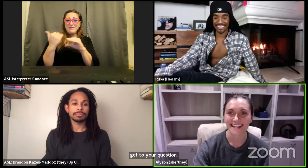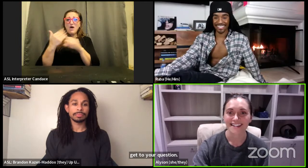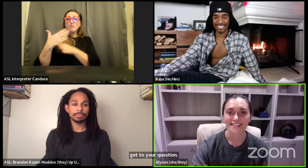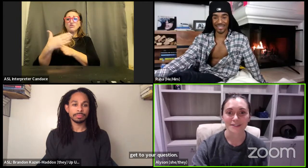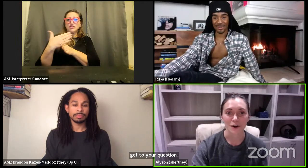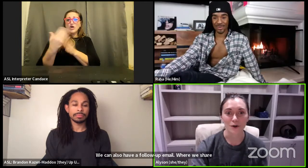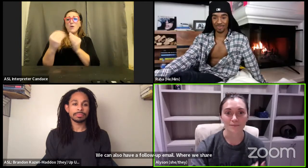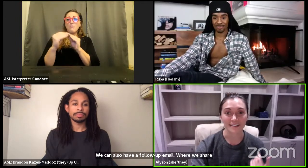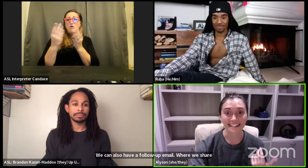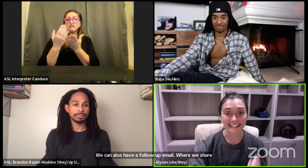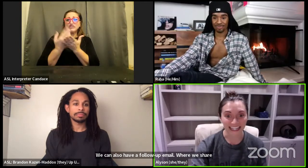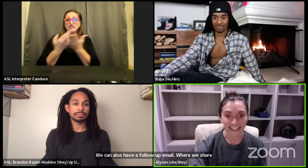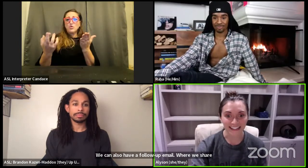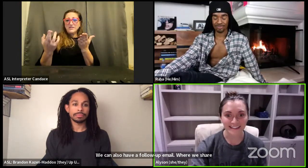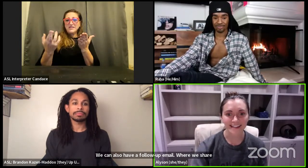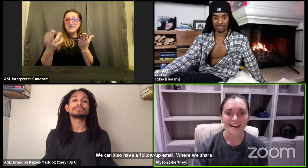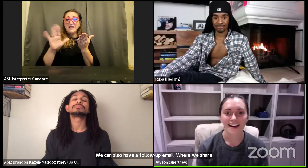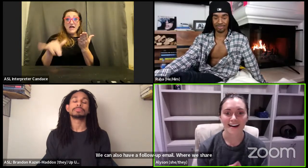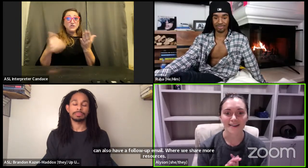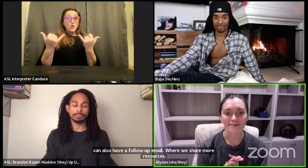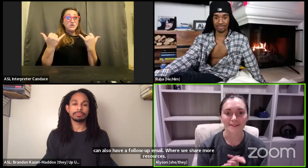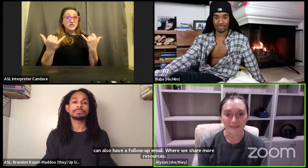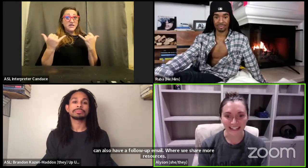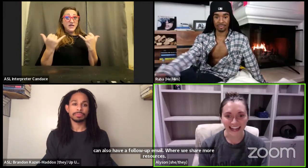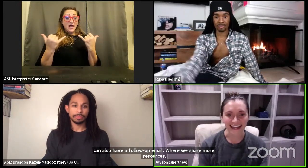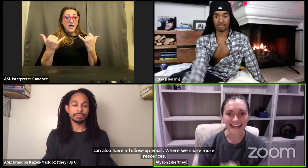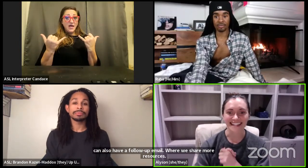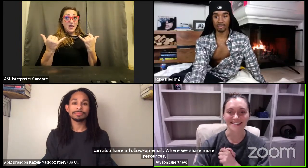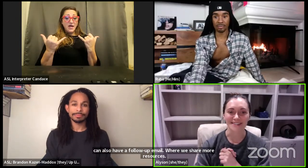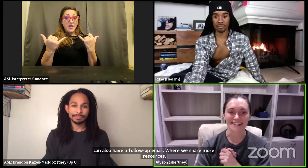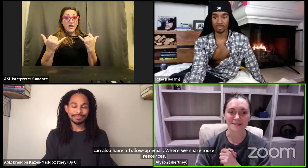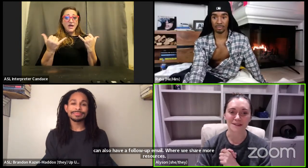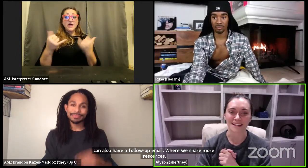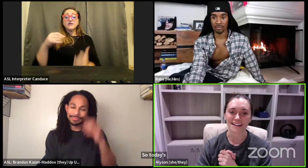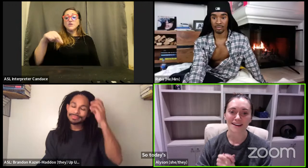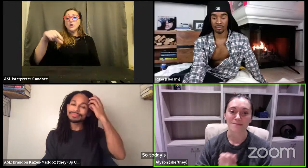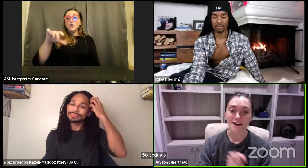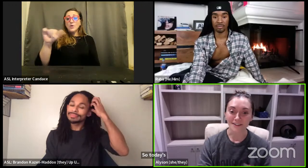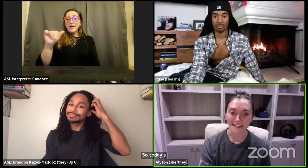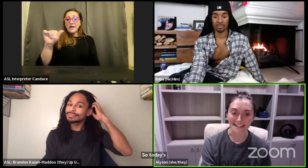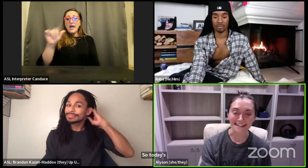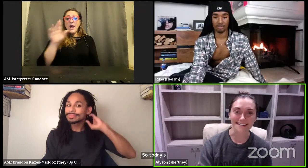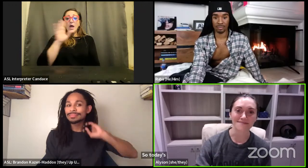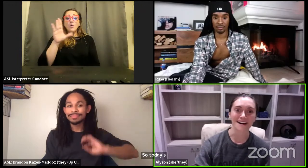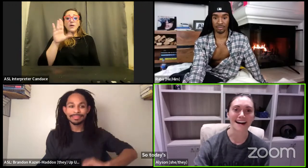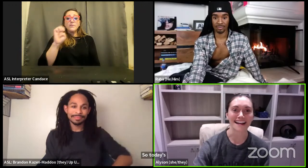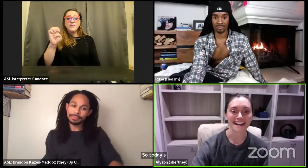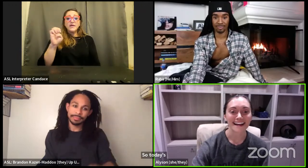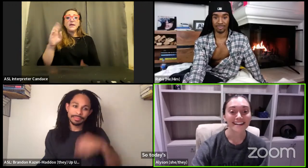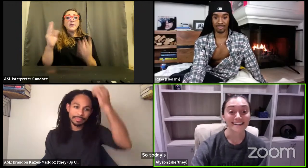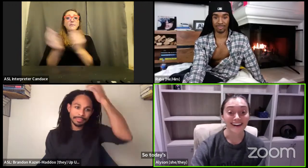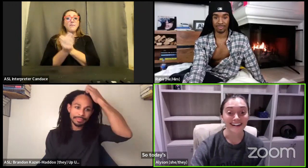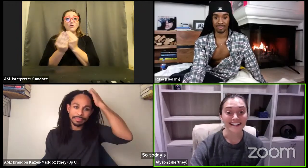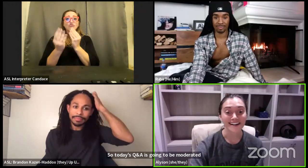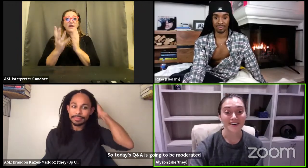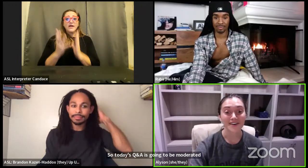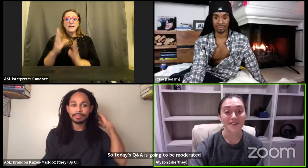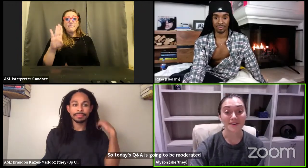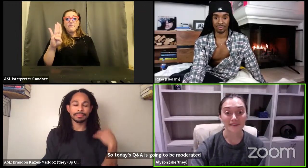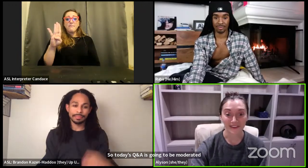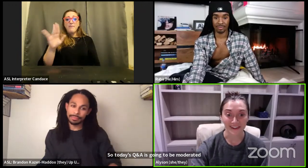resources. So today's Q&A is going to be moderated by